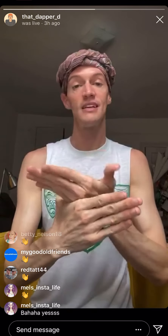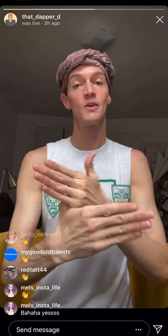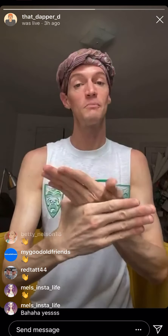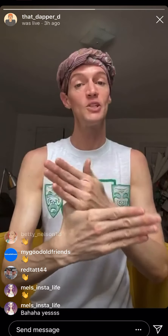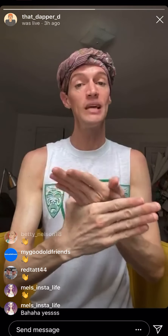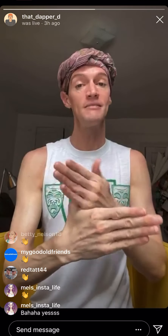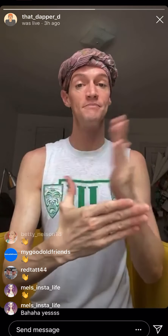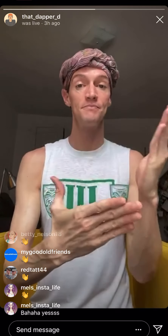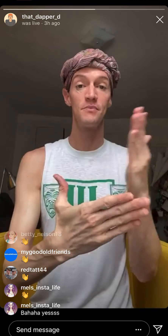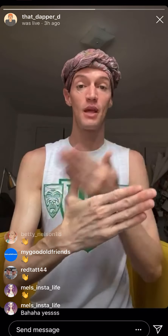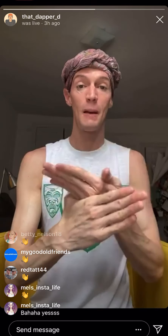between between